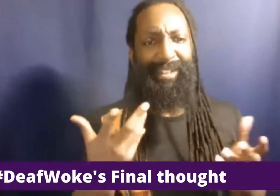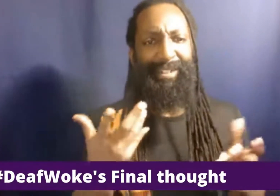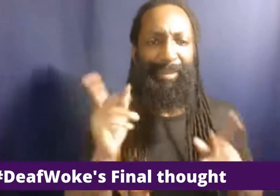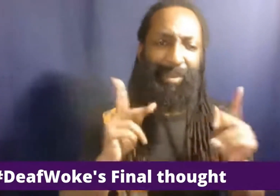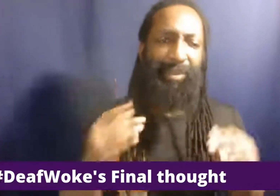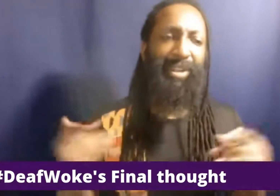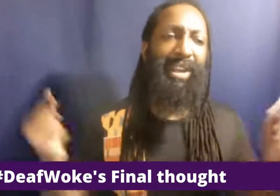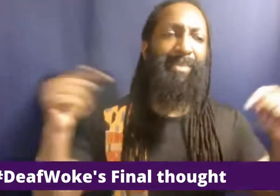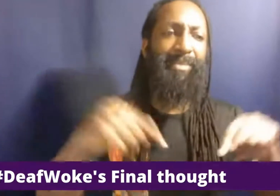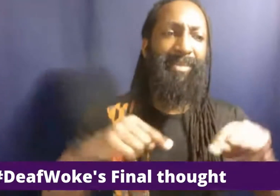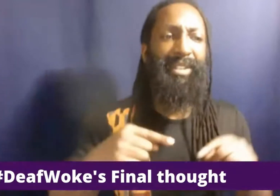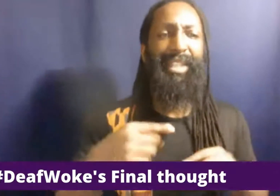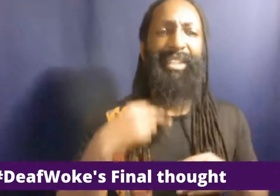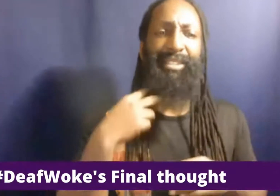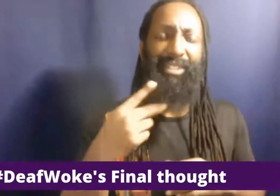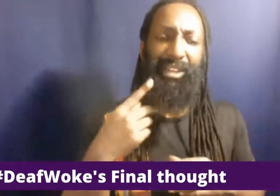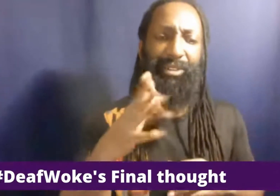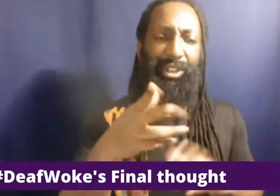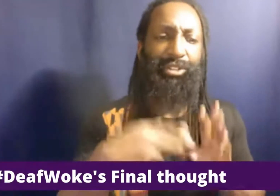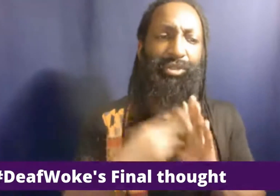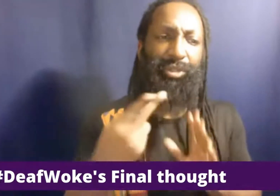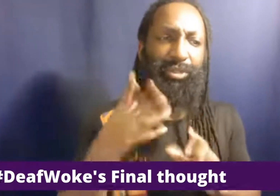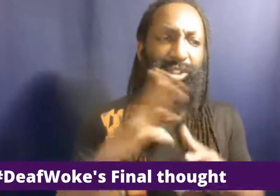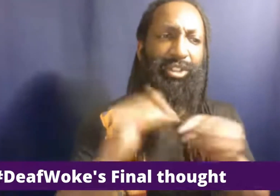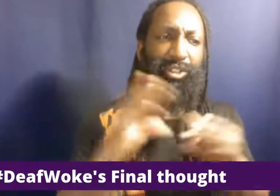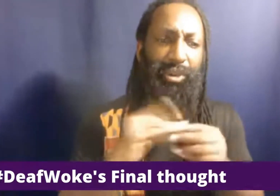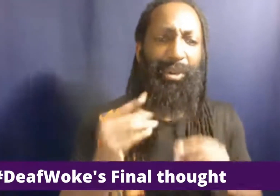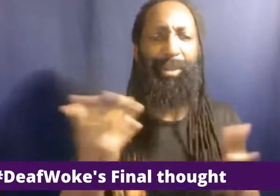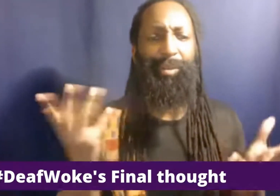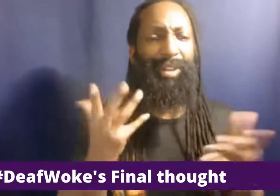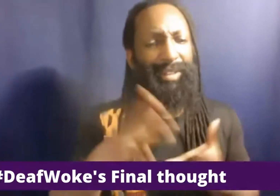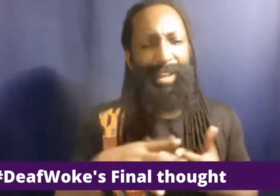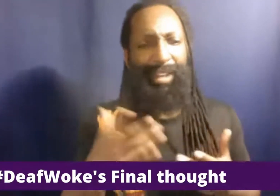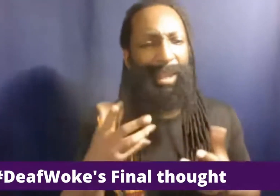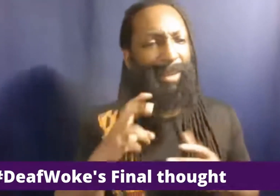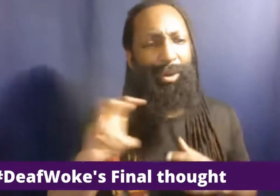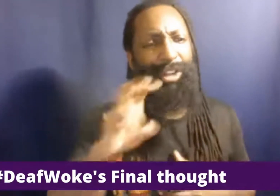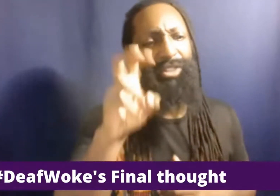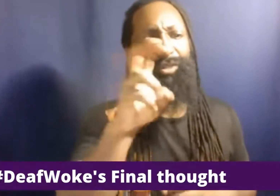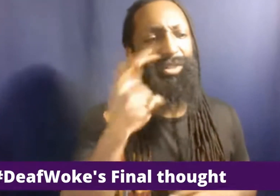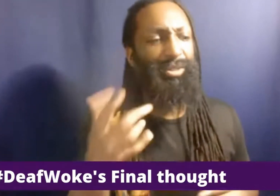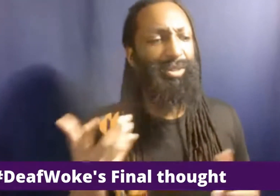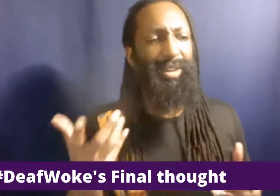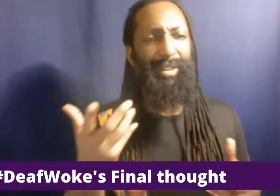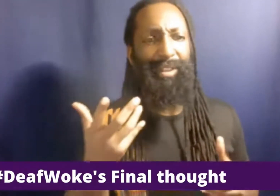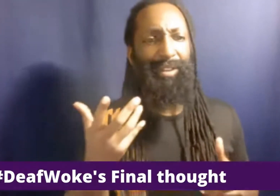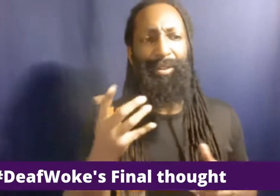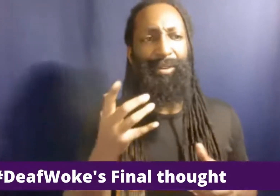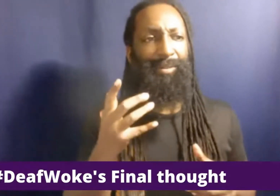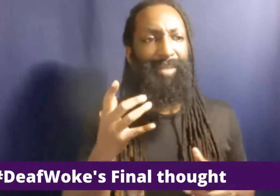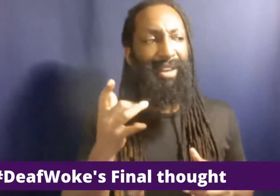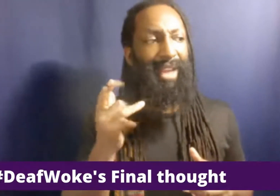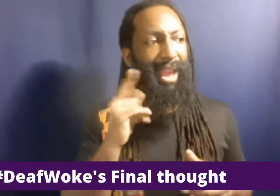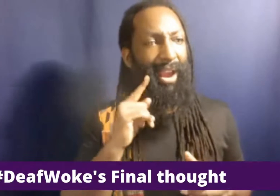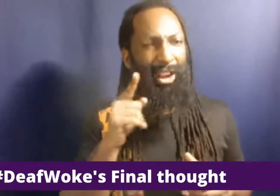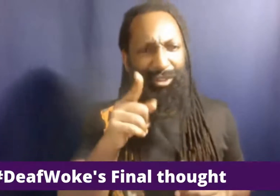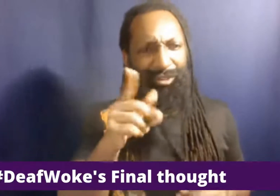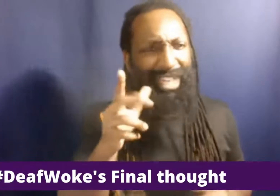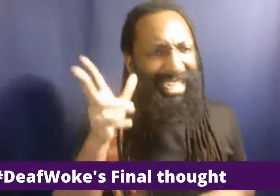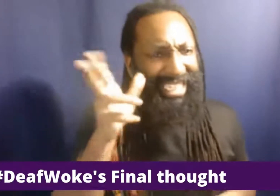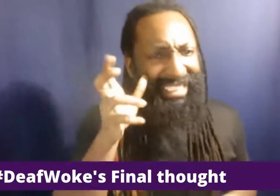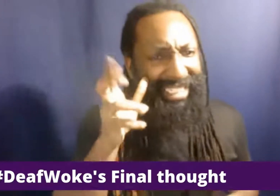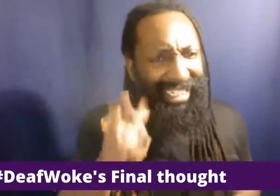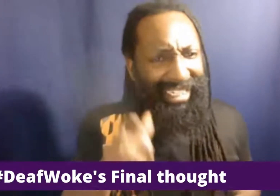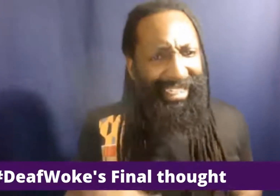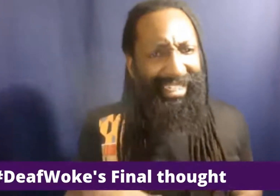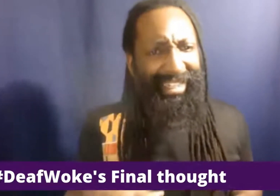about? People to come and tell their truth, their story, what they've been going through. Are you